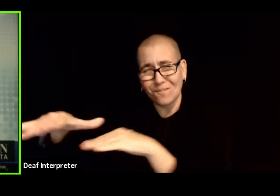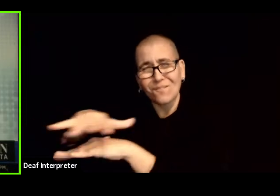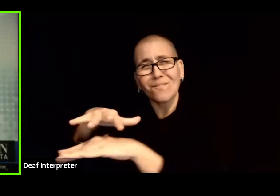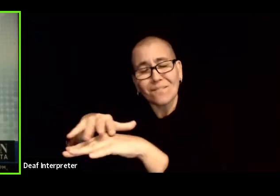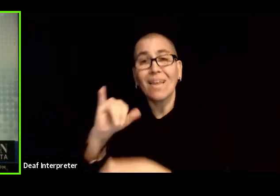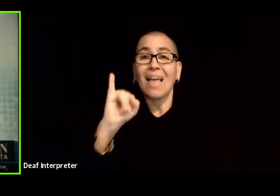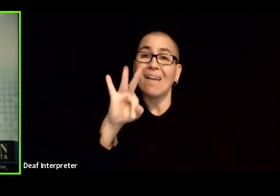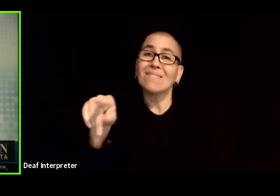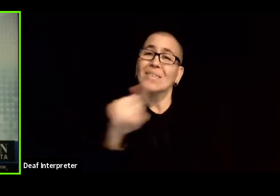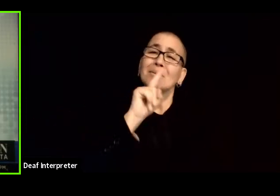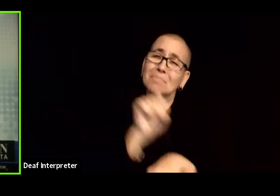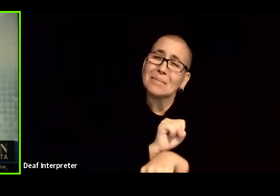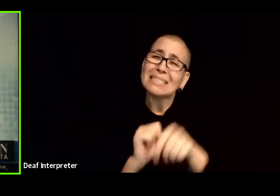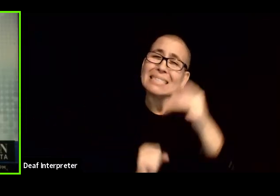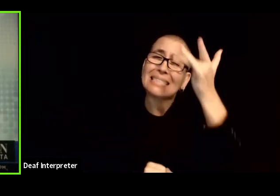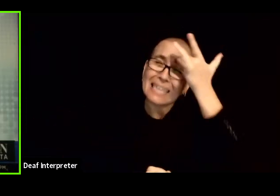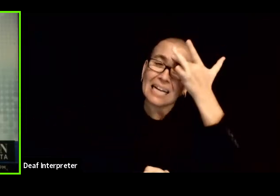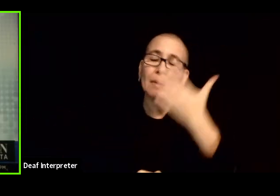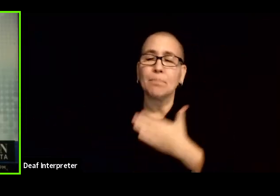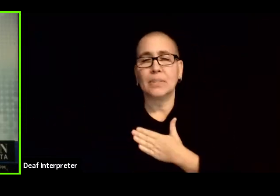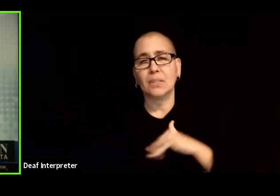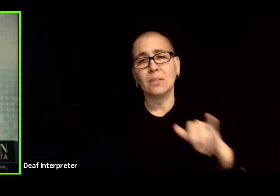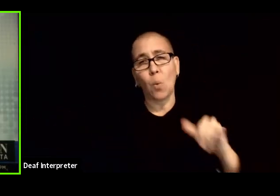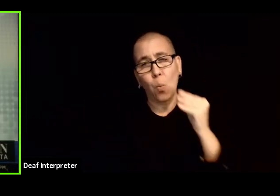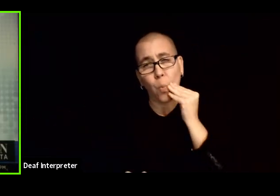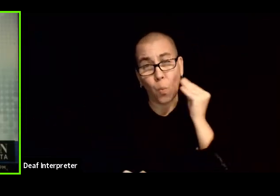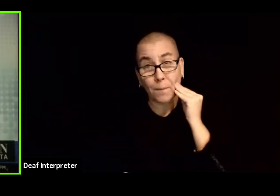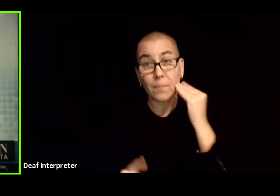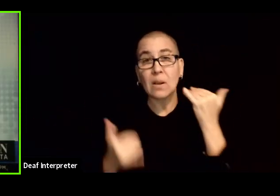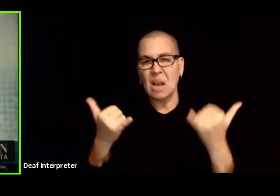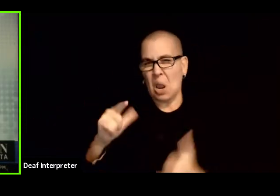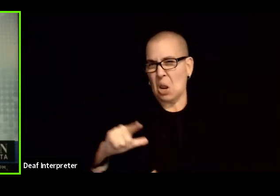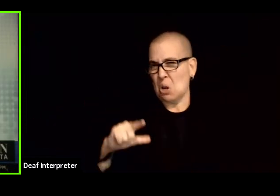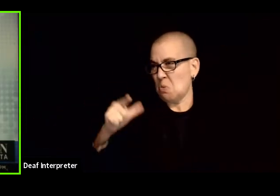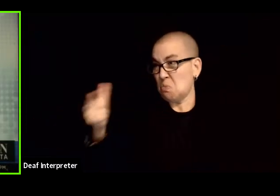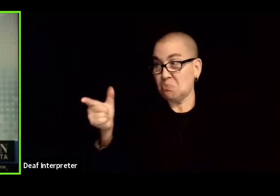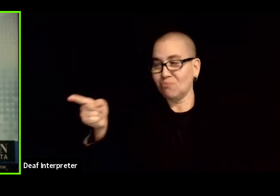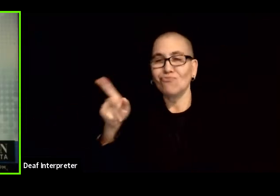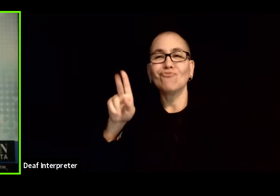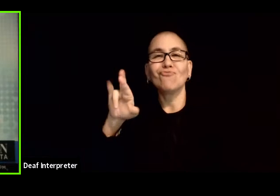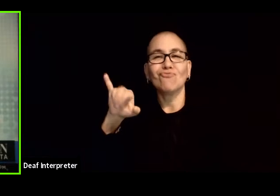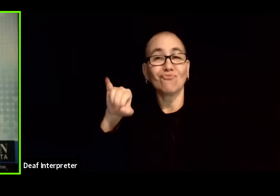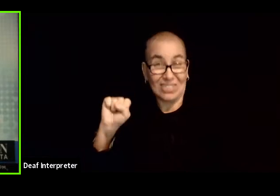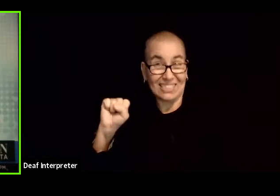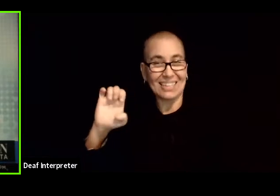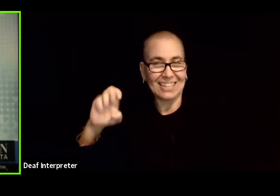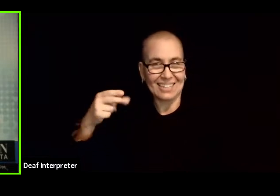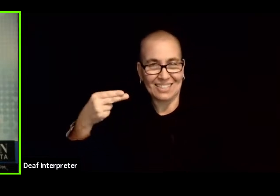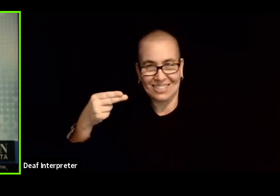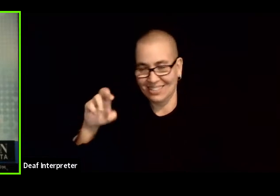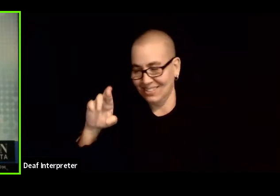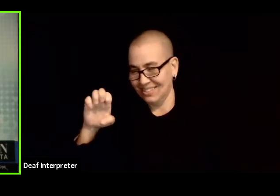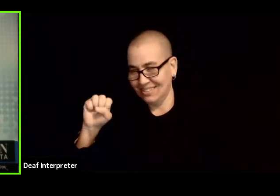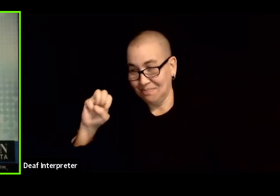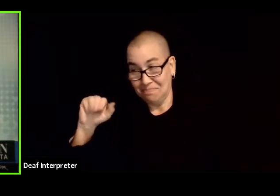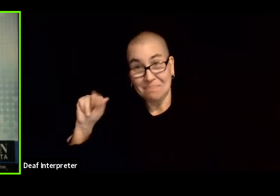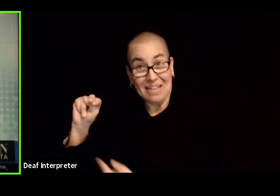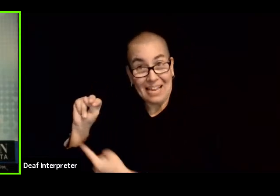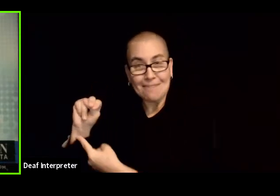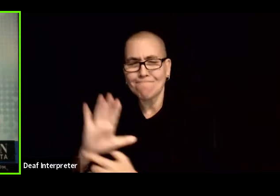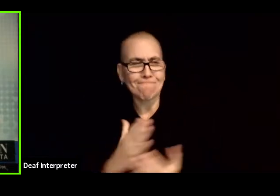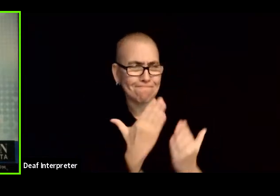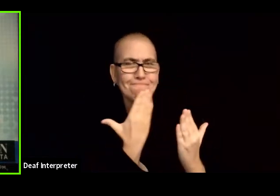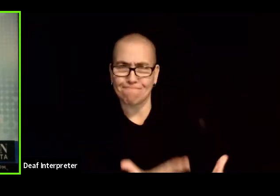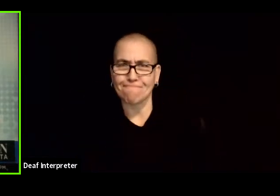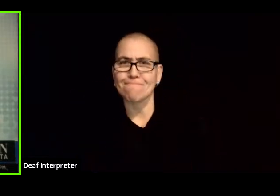Earsman. Thank you, Commissioner. I want to talk about community transmission,